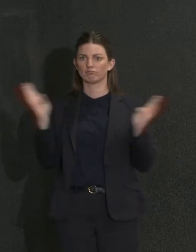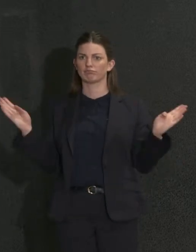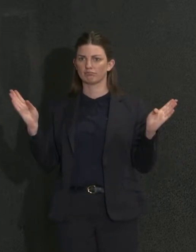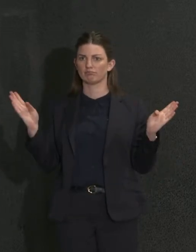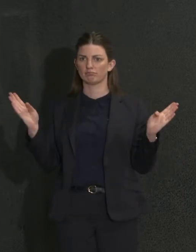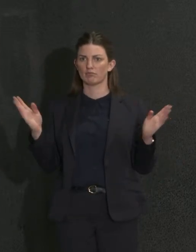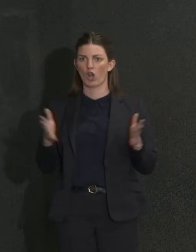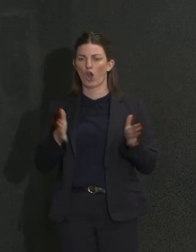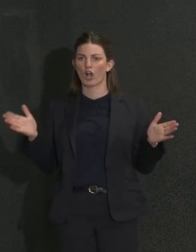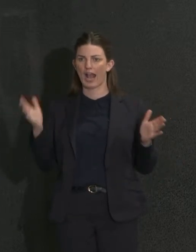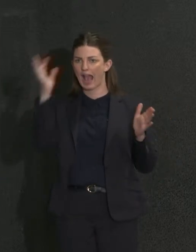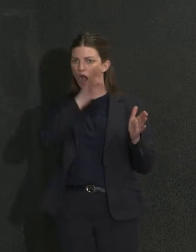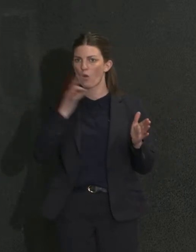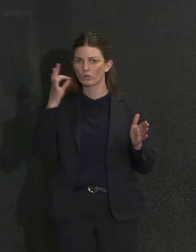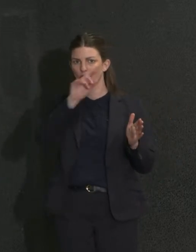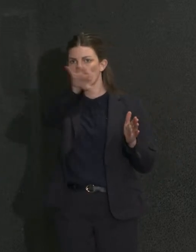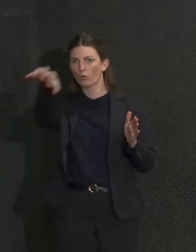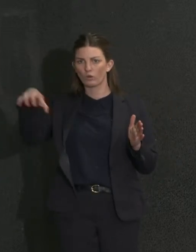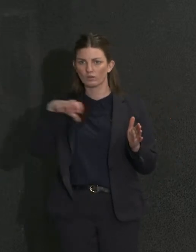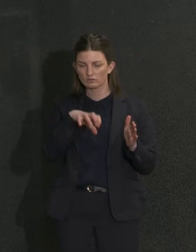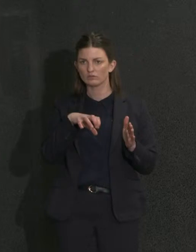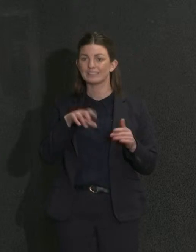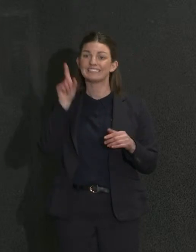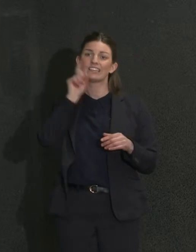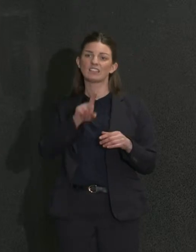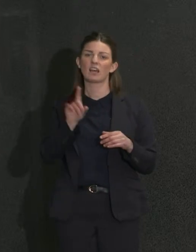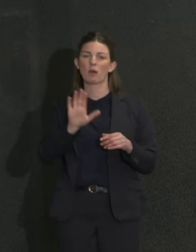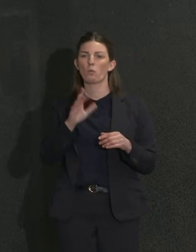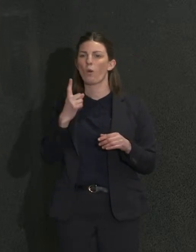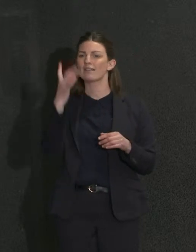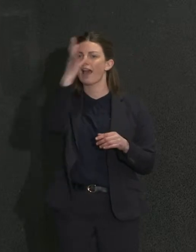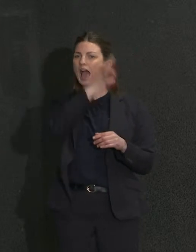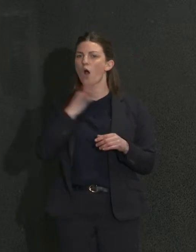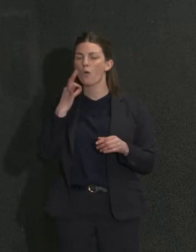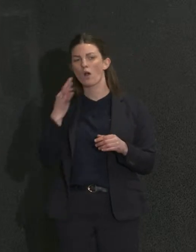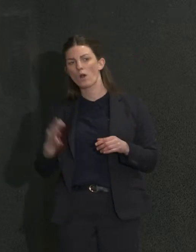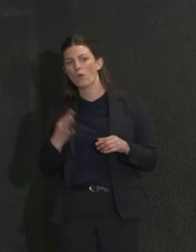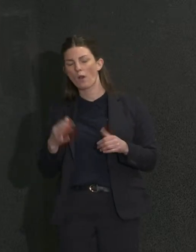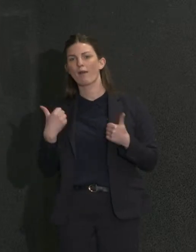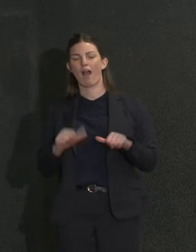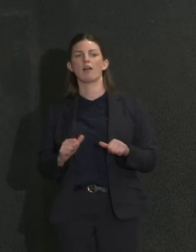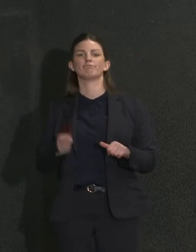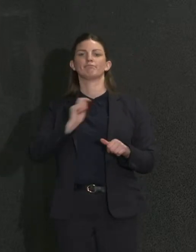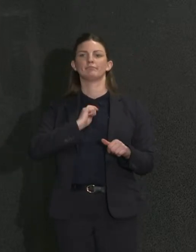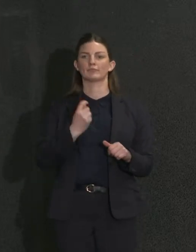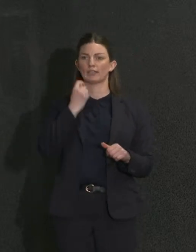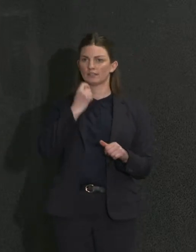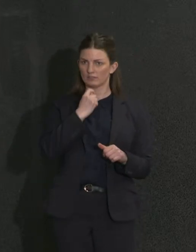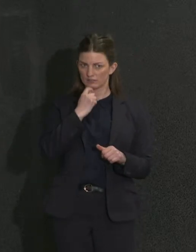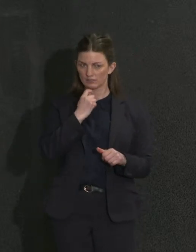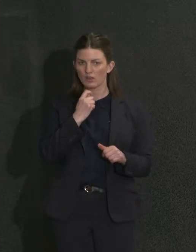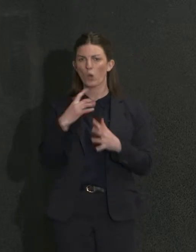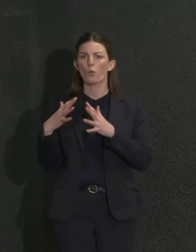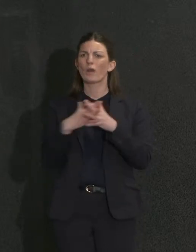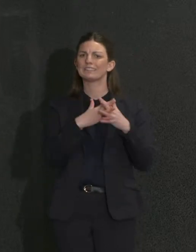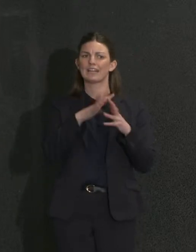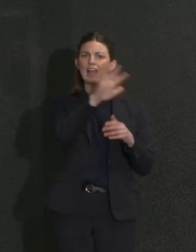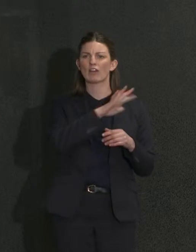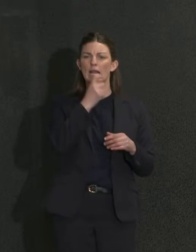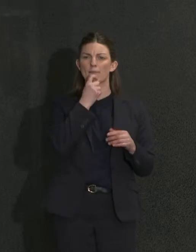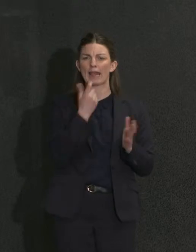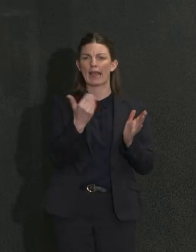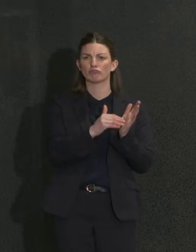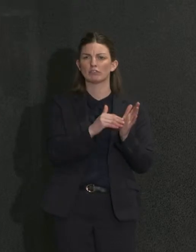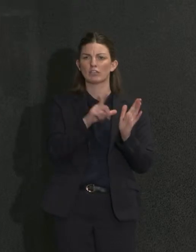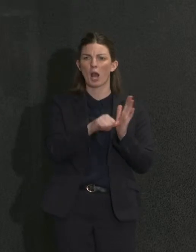we saw around 1 hour on average waiting times across the network, slightly higher in the morning on the western suburbs. Again, I'd encourage